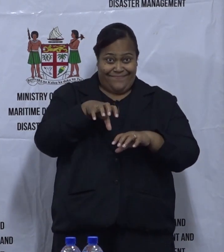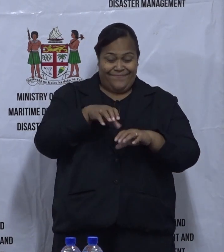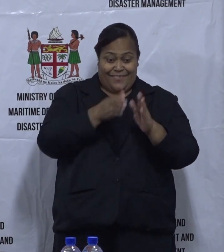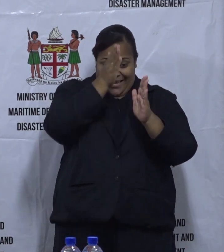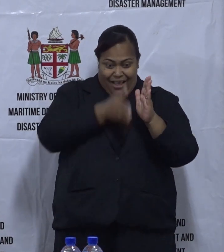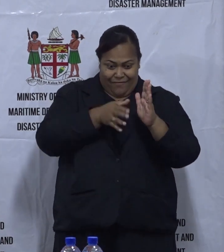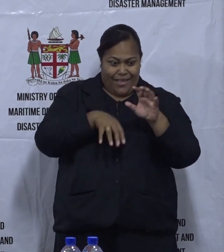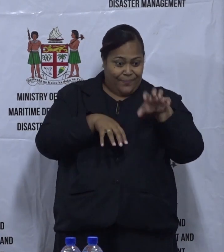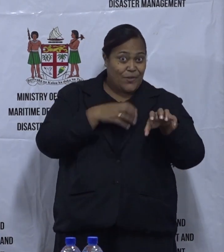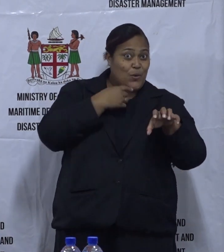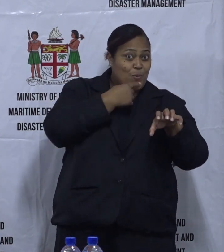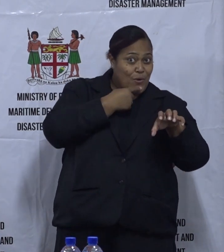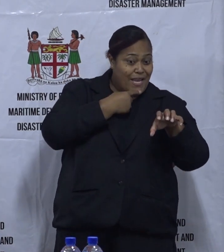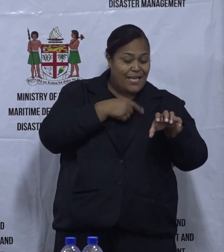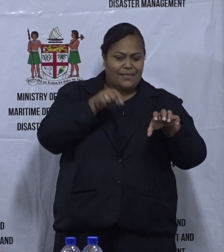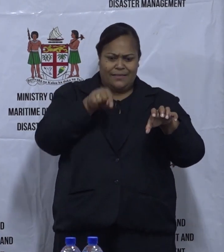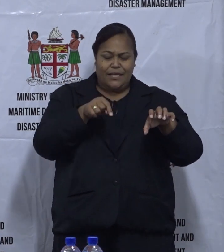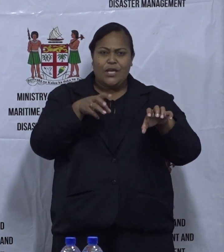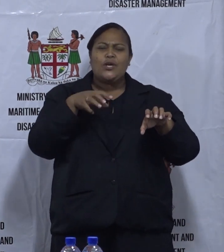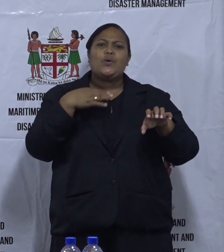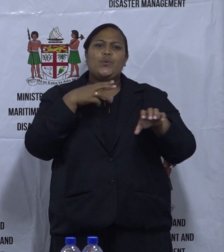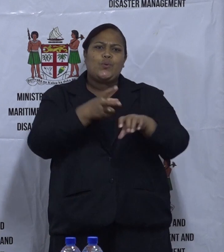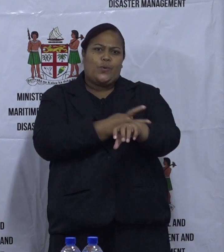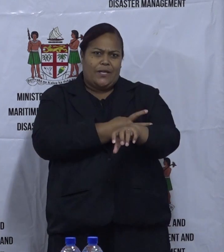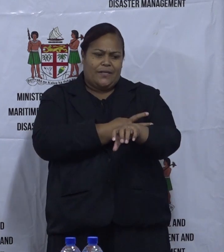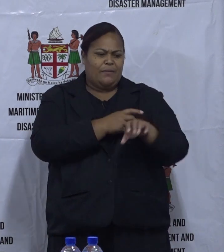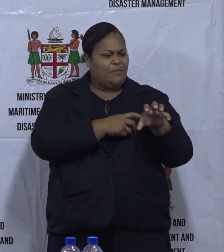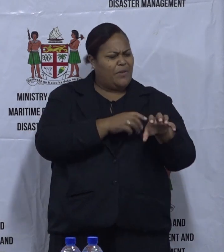have known cases